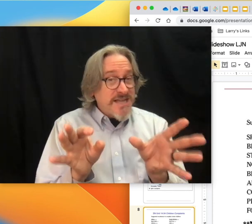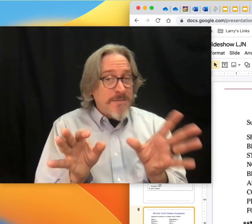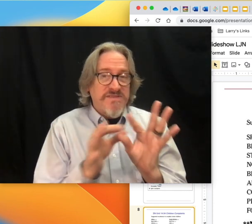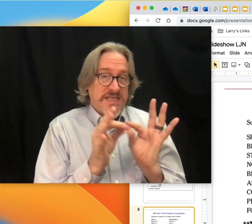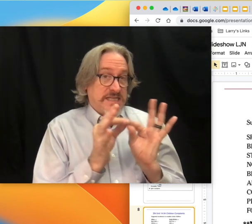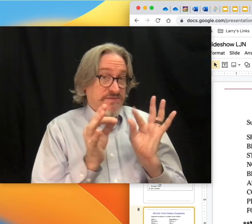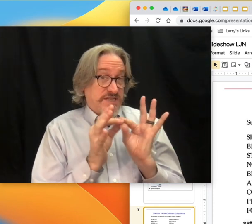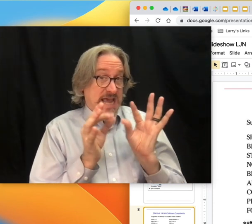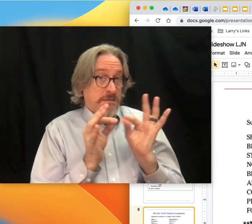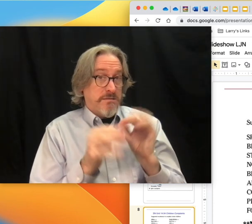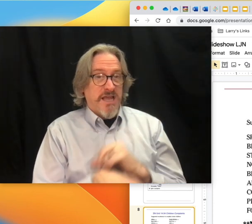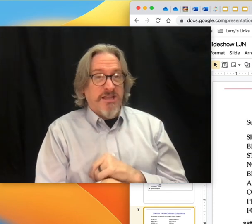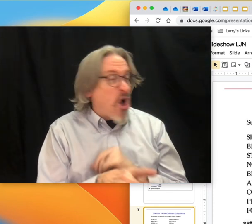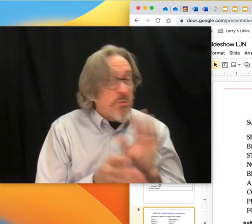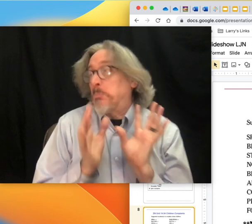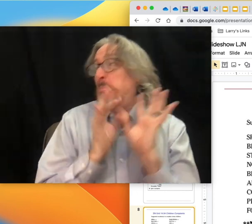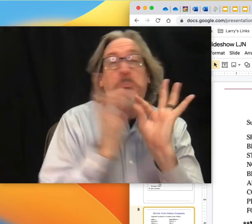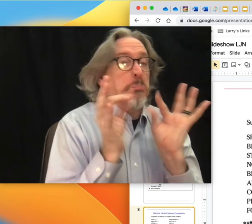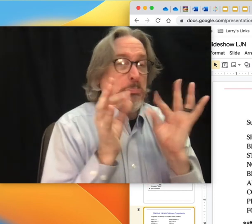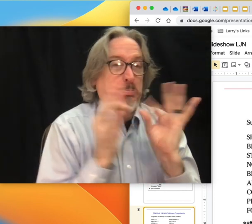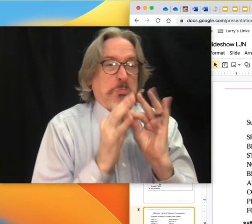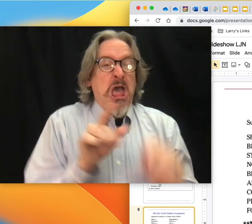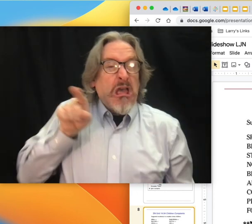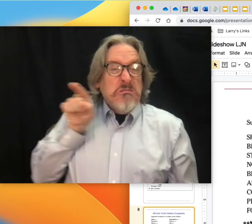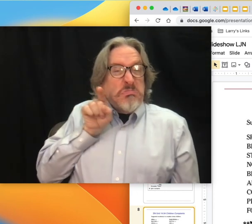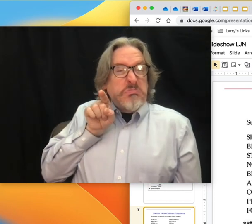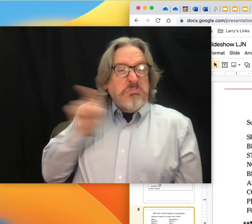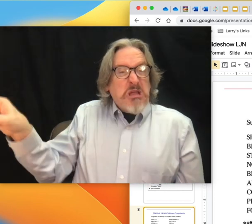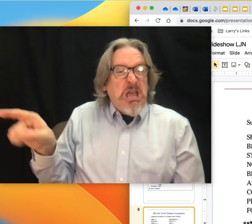most of the time I've seen this for tattle. Like,